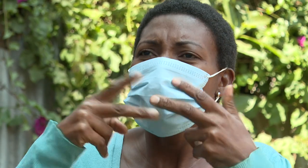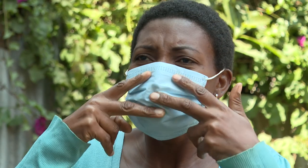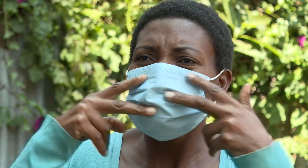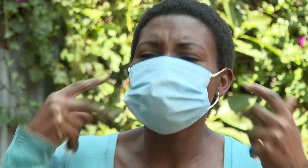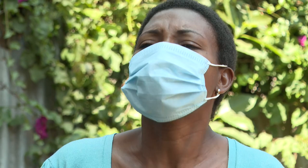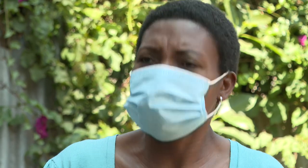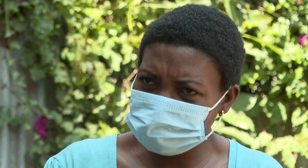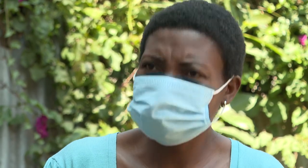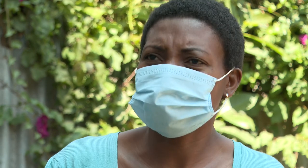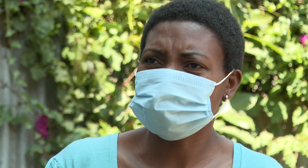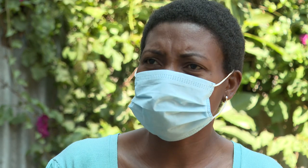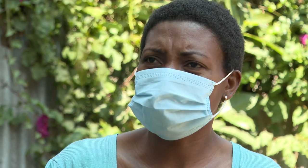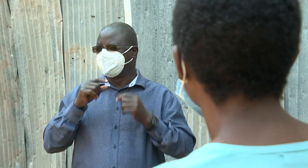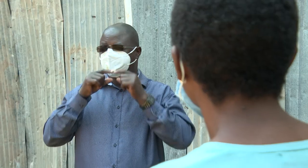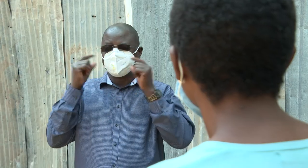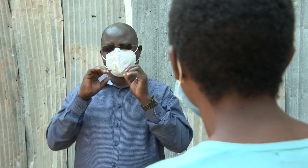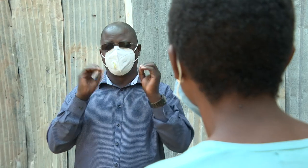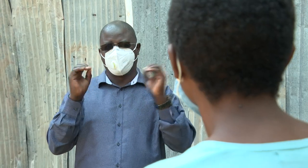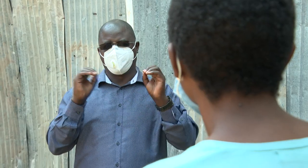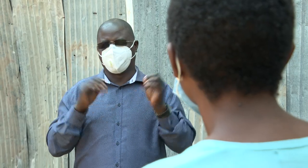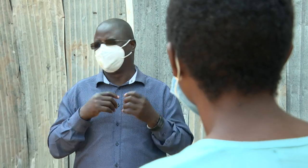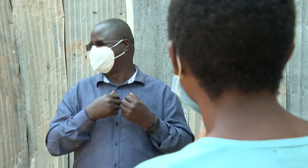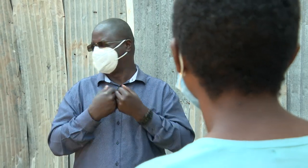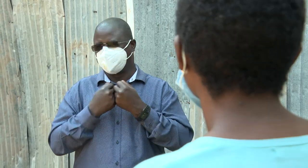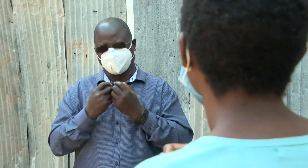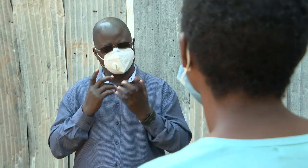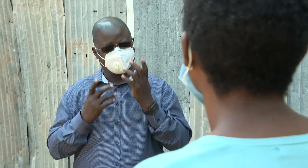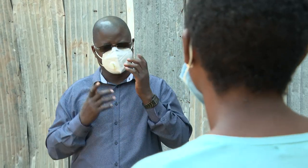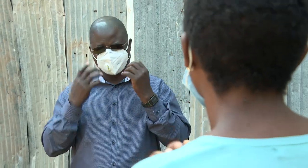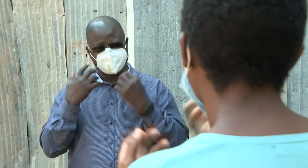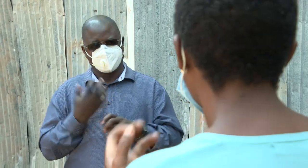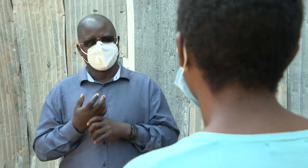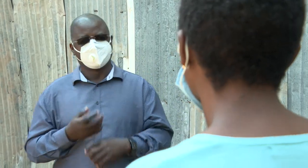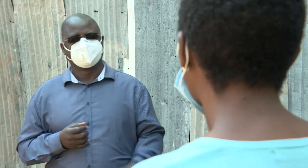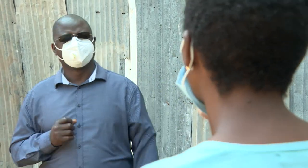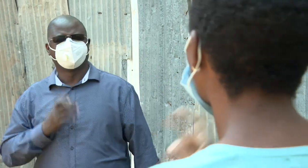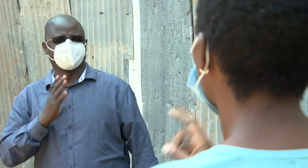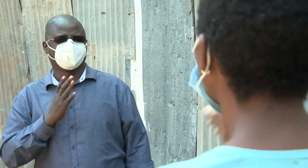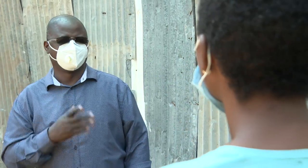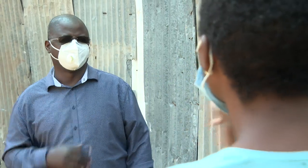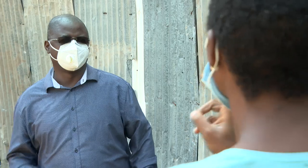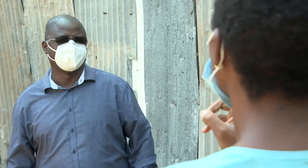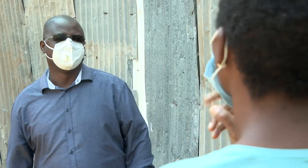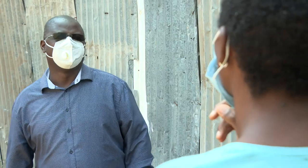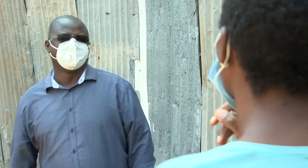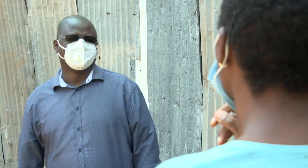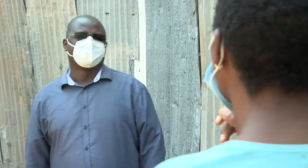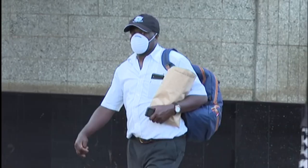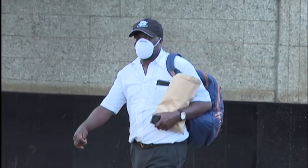while now. Of late, however, communication between the two has proven difficult, especially in public. Any